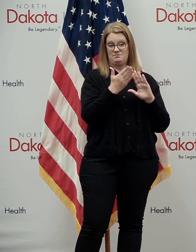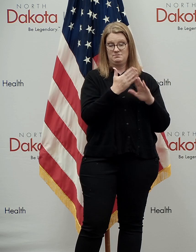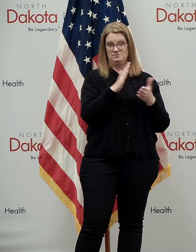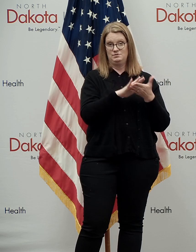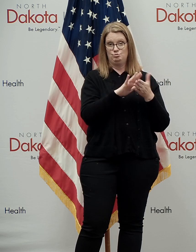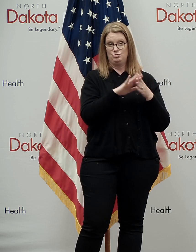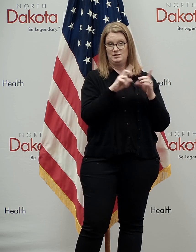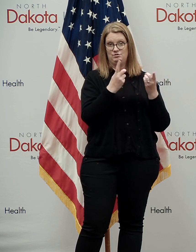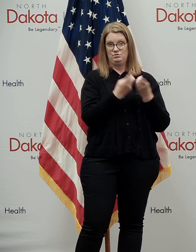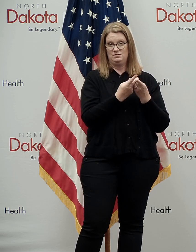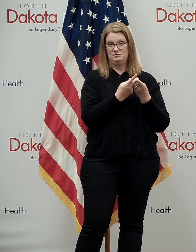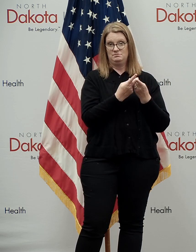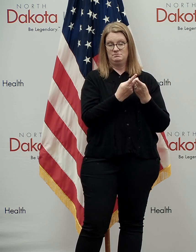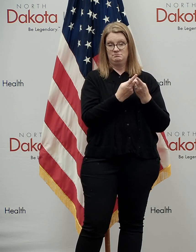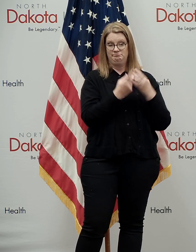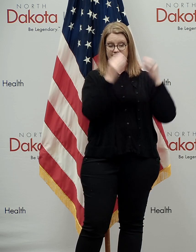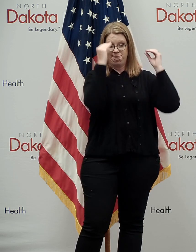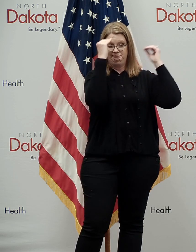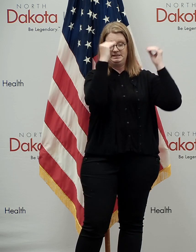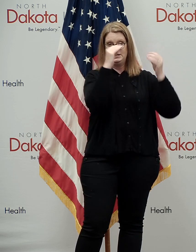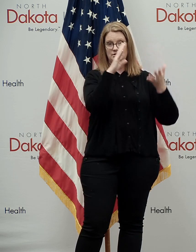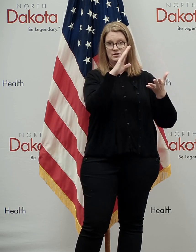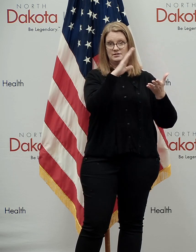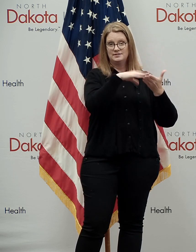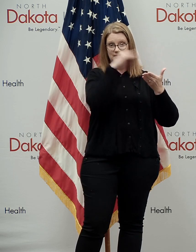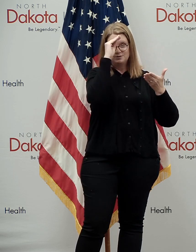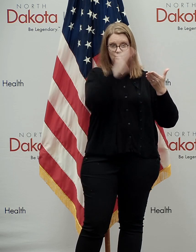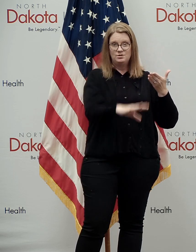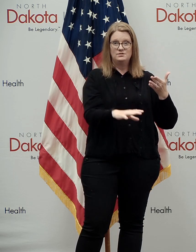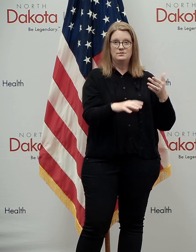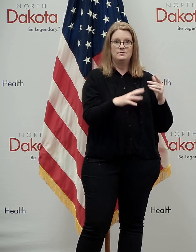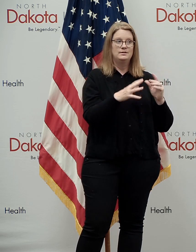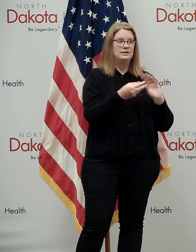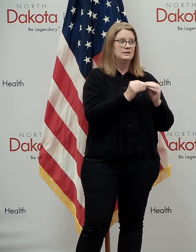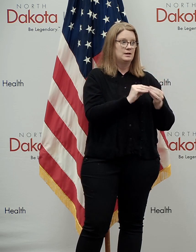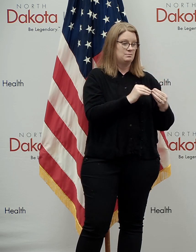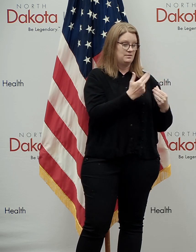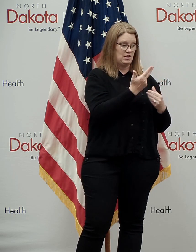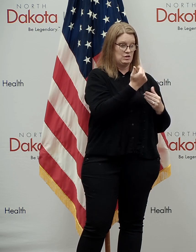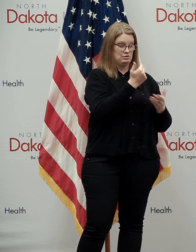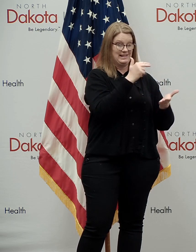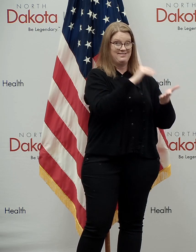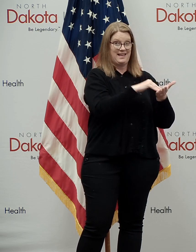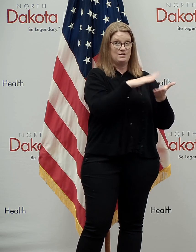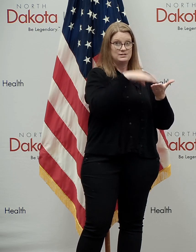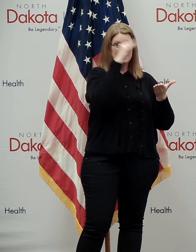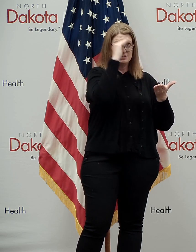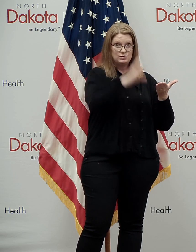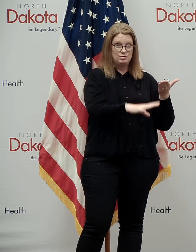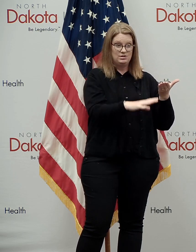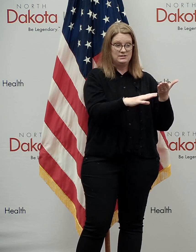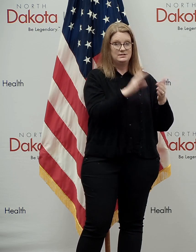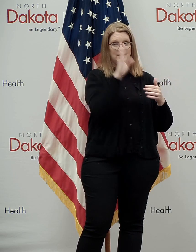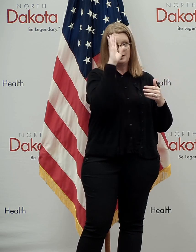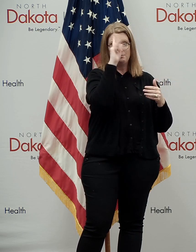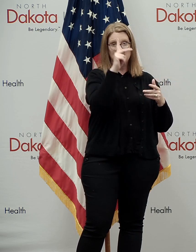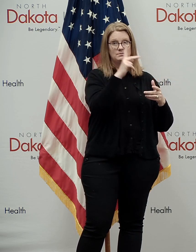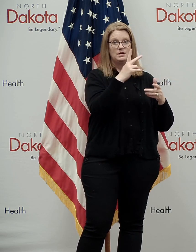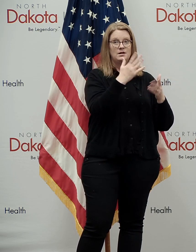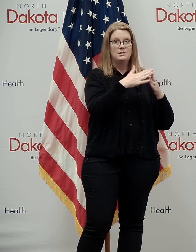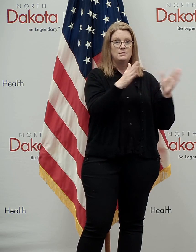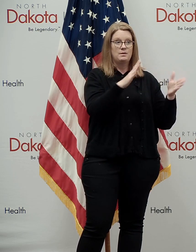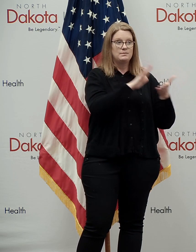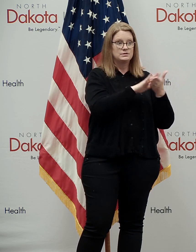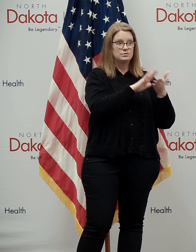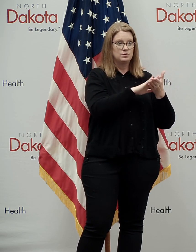districts, educating students in a district all the way from the numbers of 13,000 students plus in the Bismarck Public School System, our largest